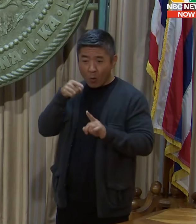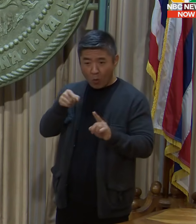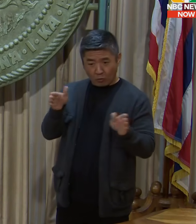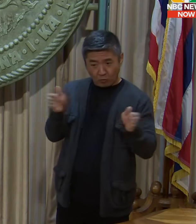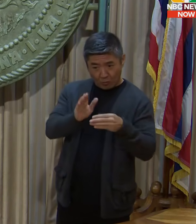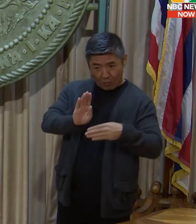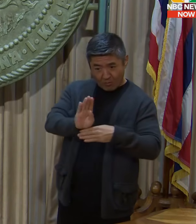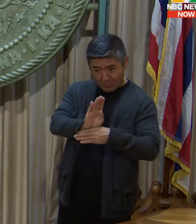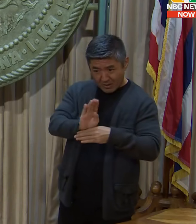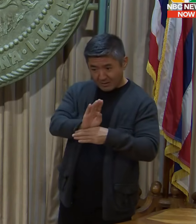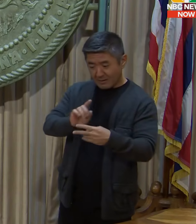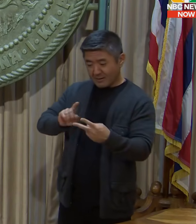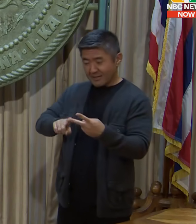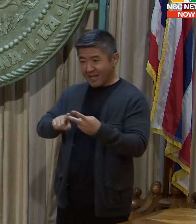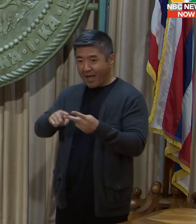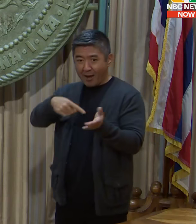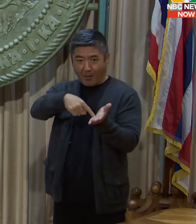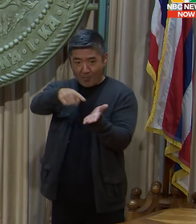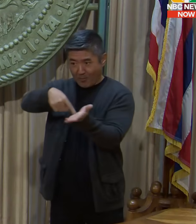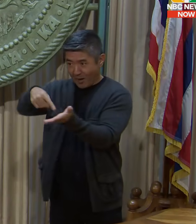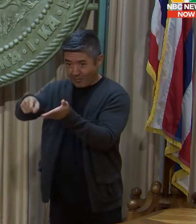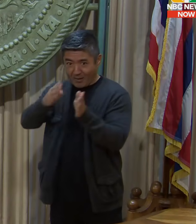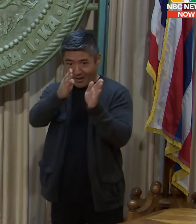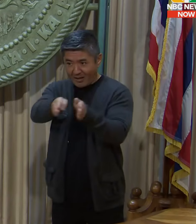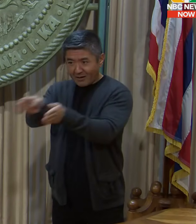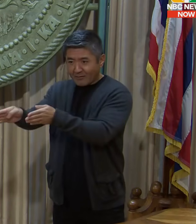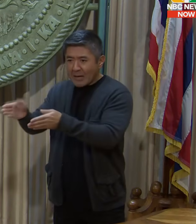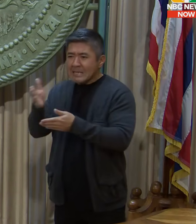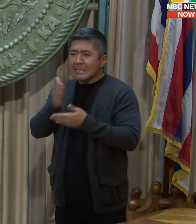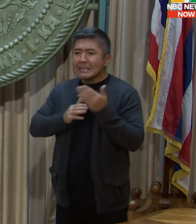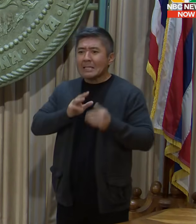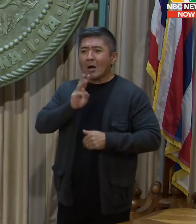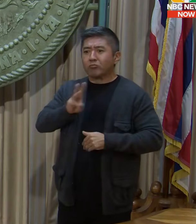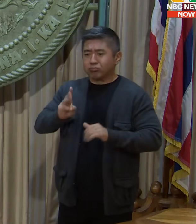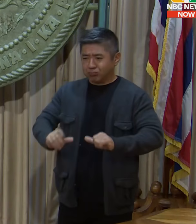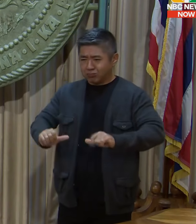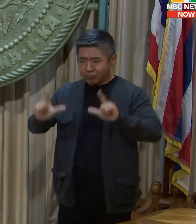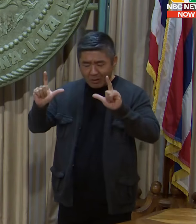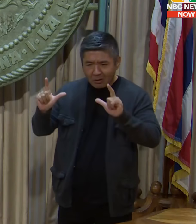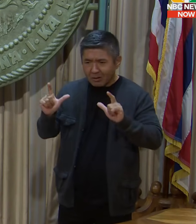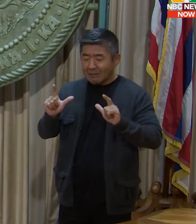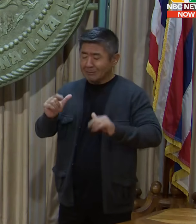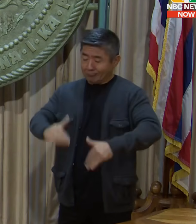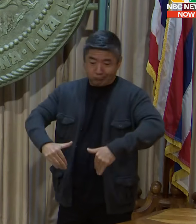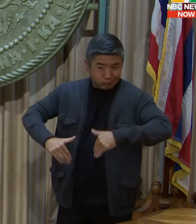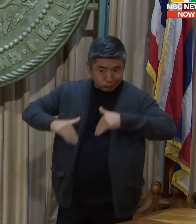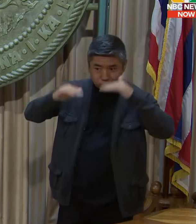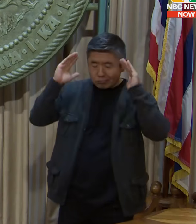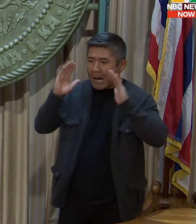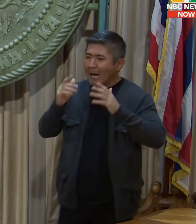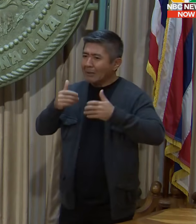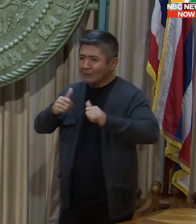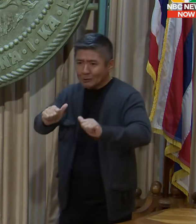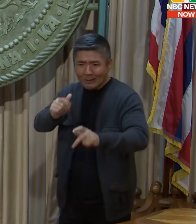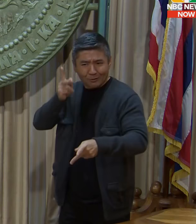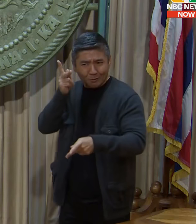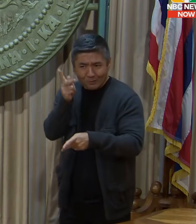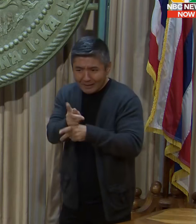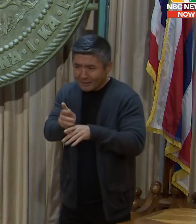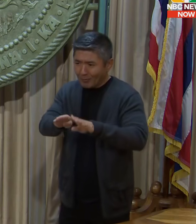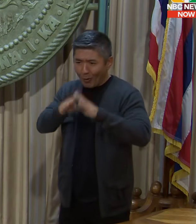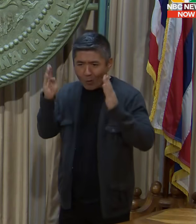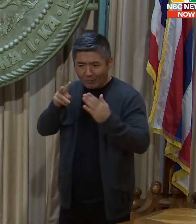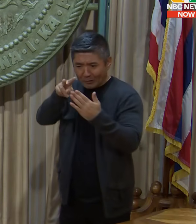the direct payment, some of these sites have been overwhelmed, and we're trying very hard to the federal government to make sure that those gates are open for you to